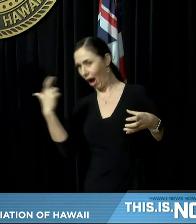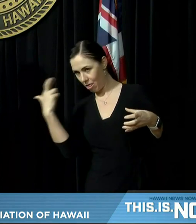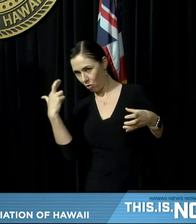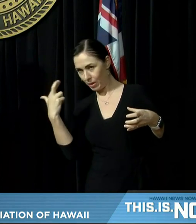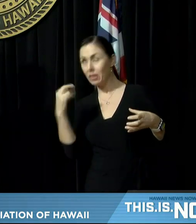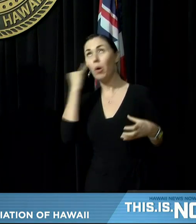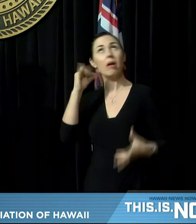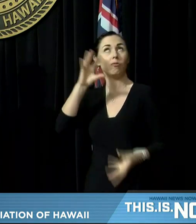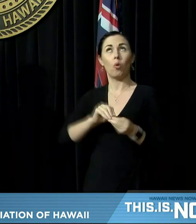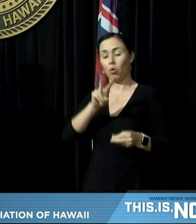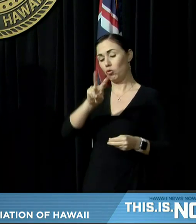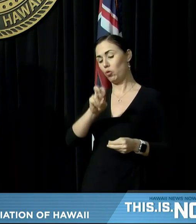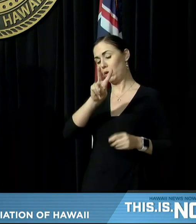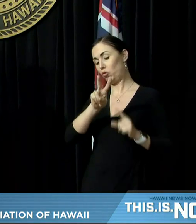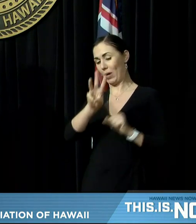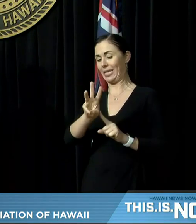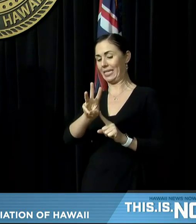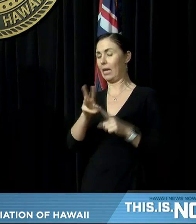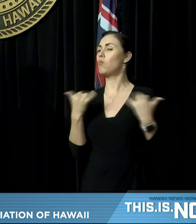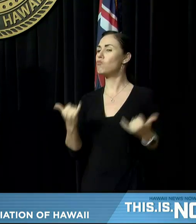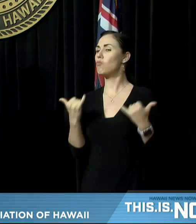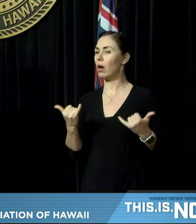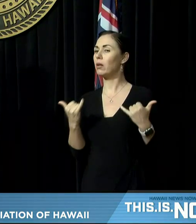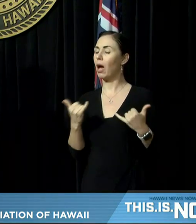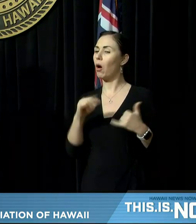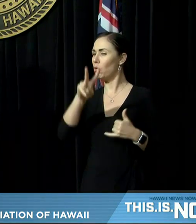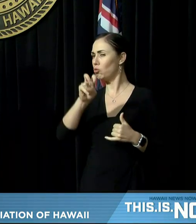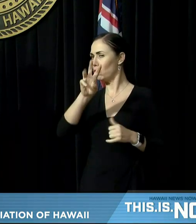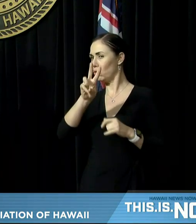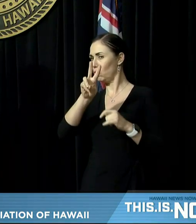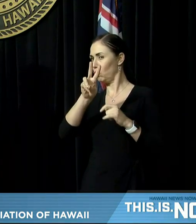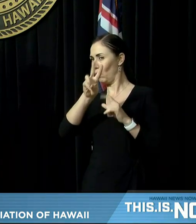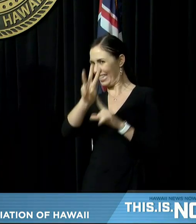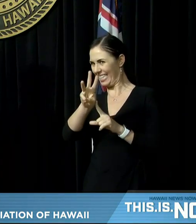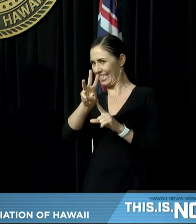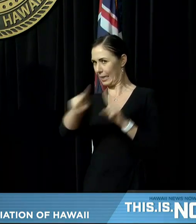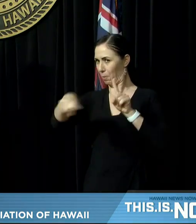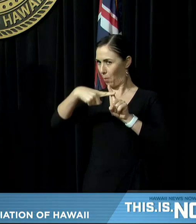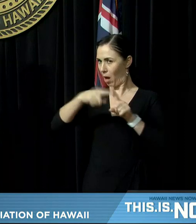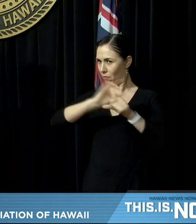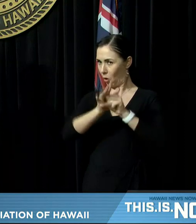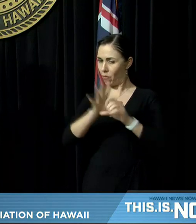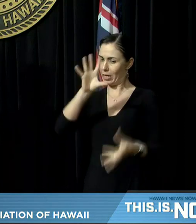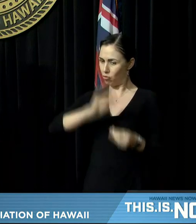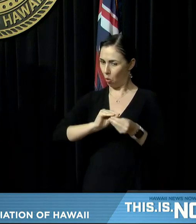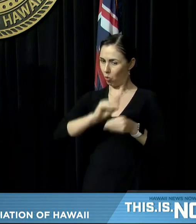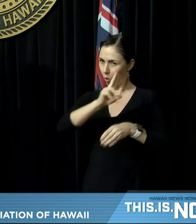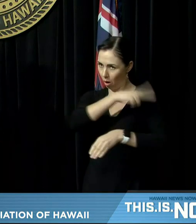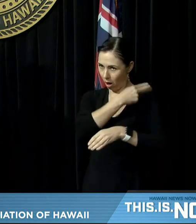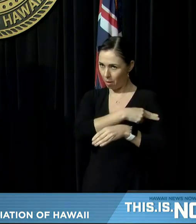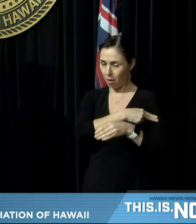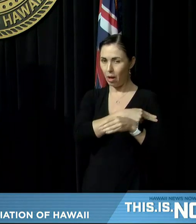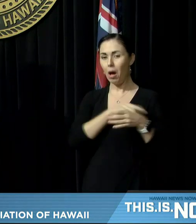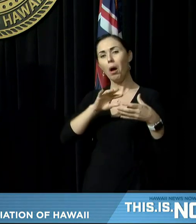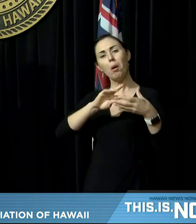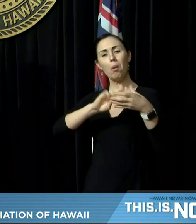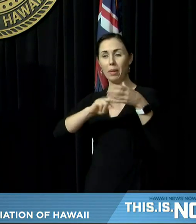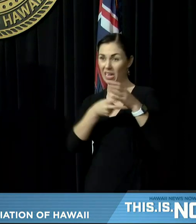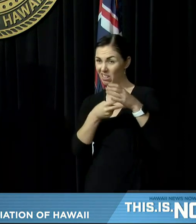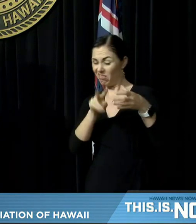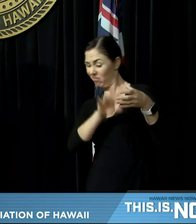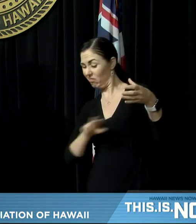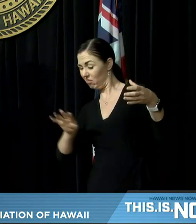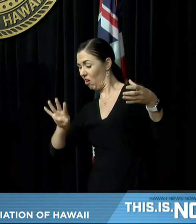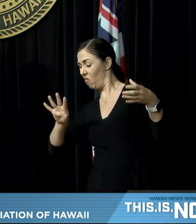226, which is our COVID, total COVID hospitalization count today, you know, basically, you know, maybe 40 to 50 of